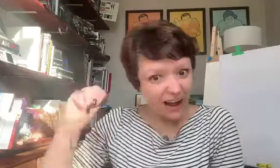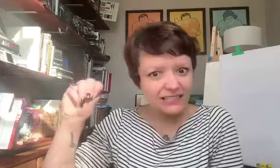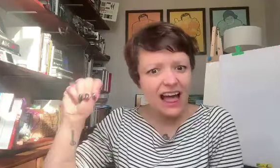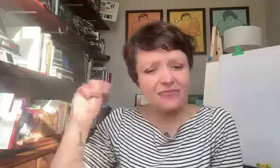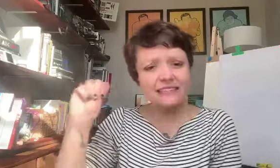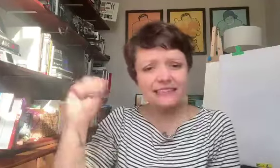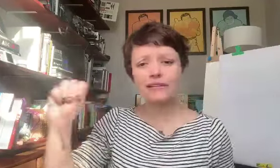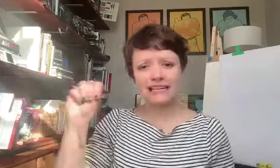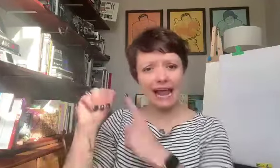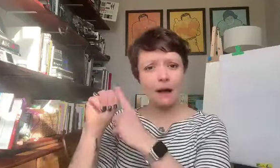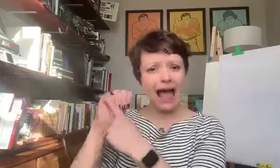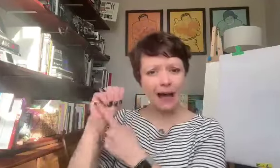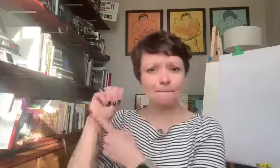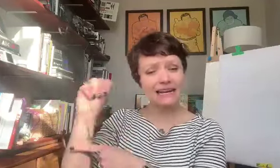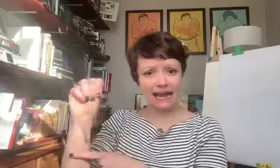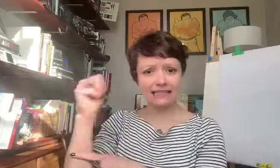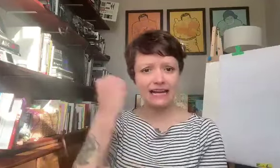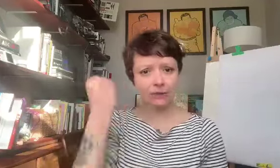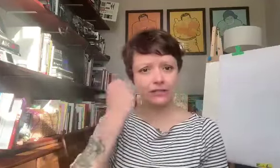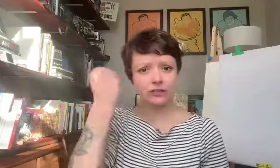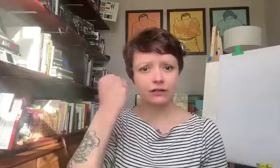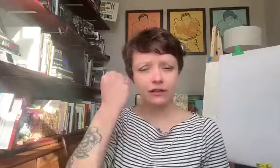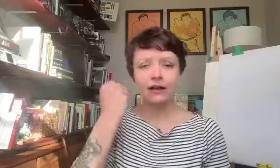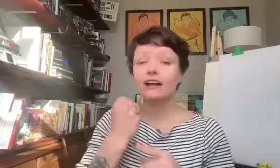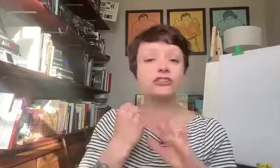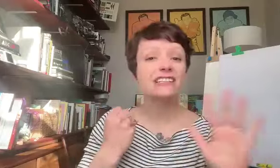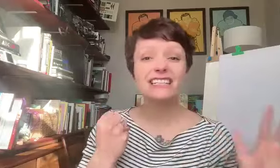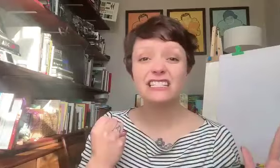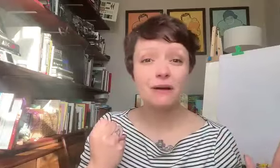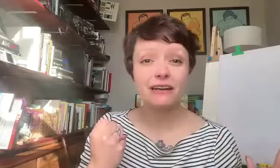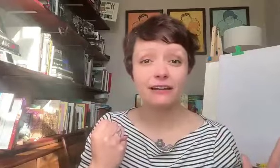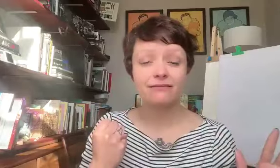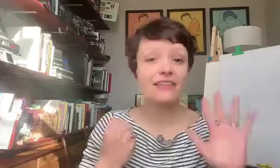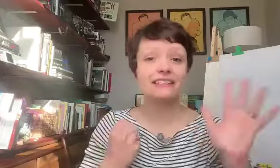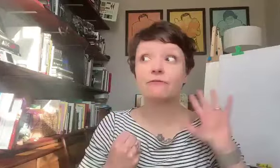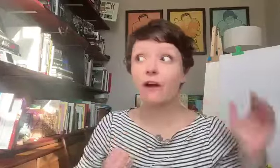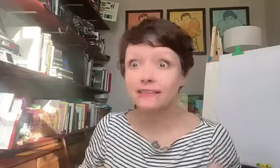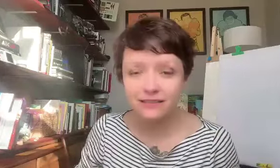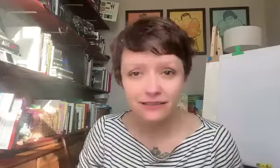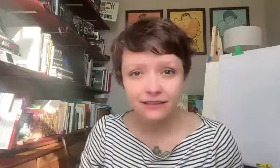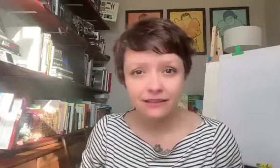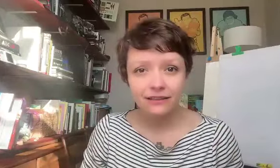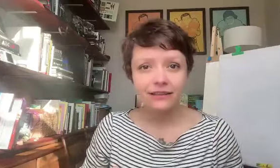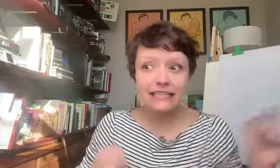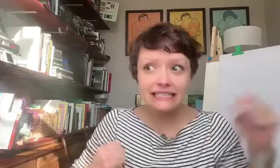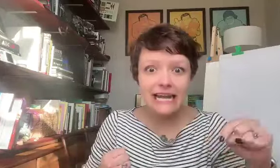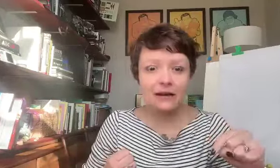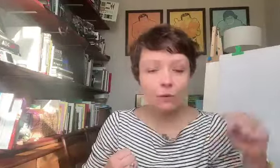friends, this is how we say it at Monday in sign language. Just teach them Monday. And then say, friends, this day when